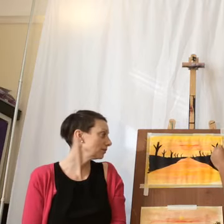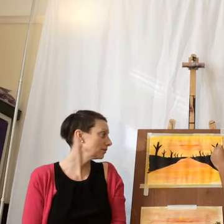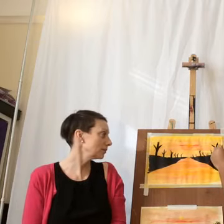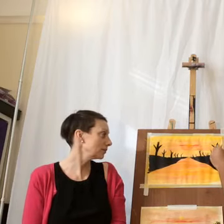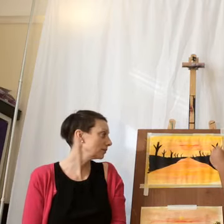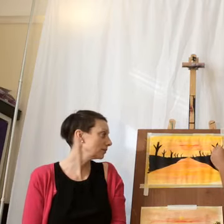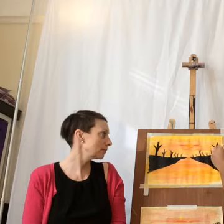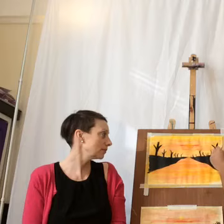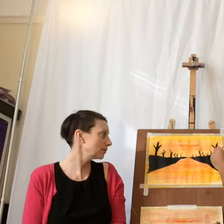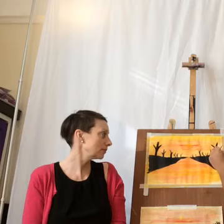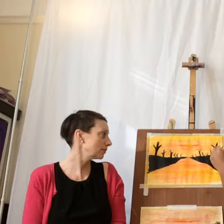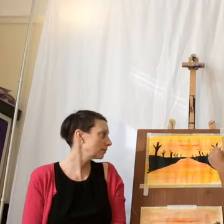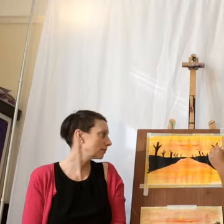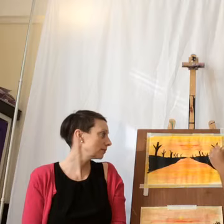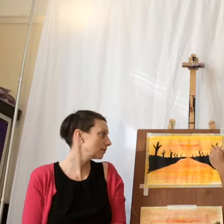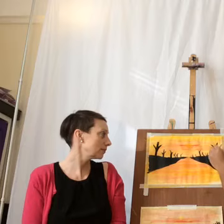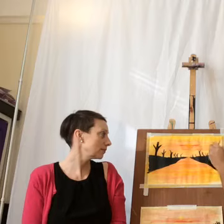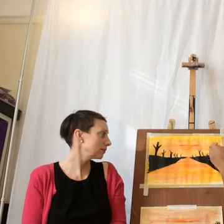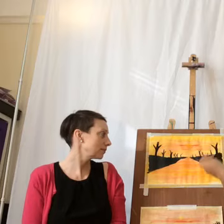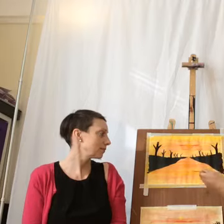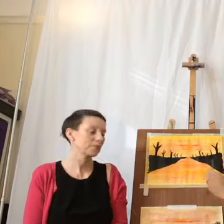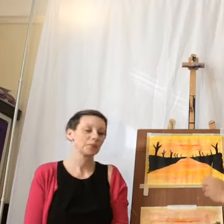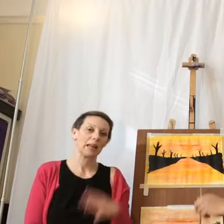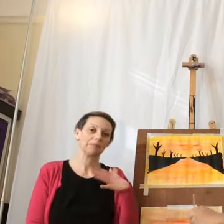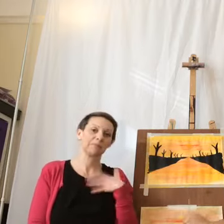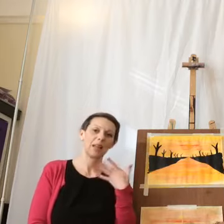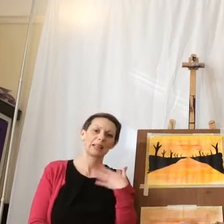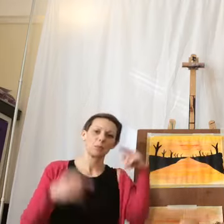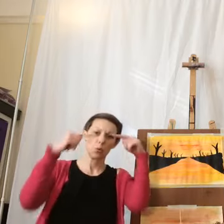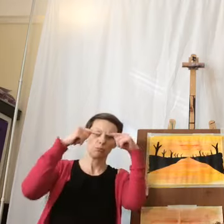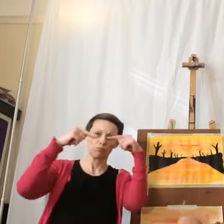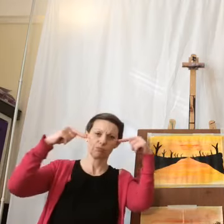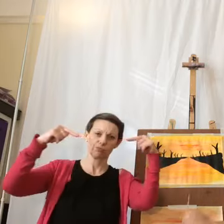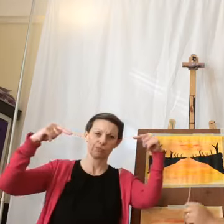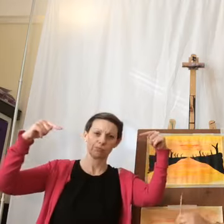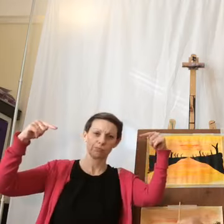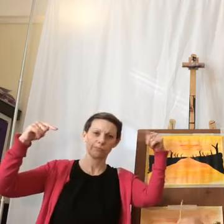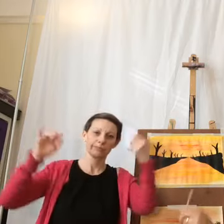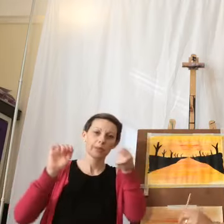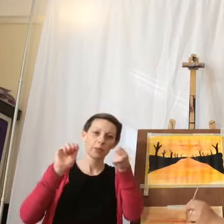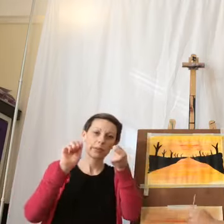that looks far too straight for my liking. Right, if you get,